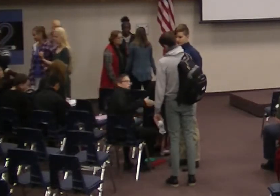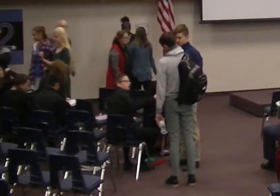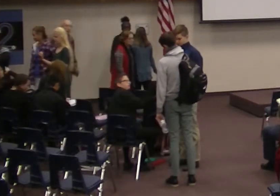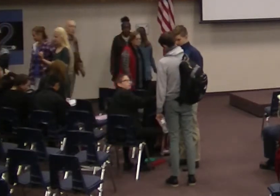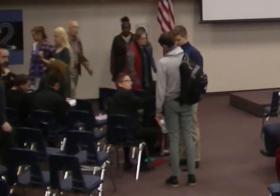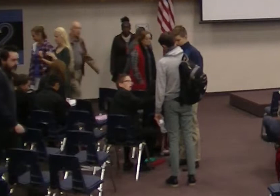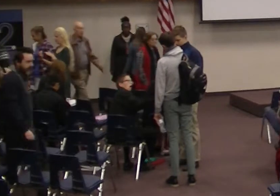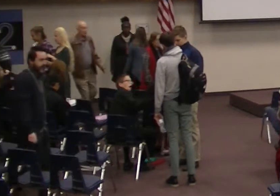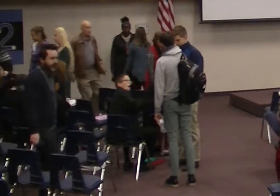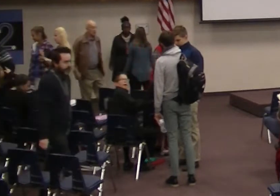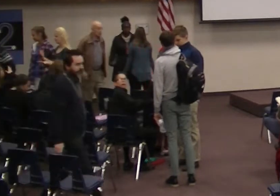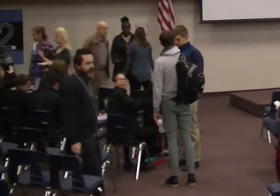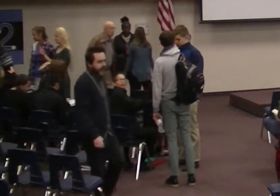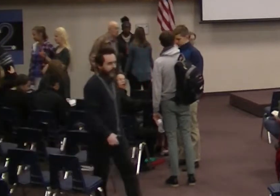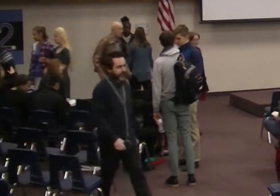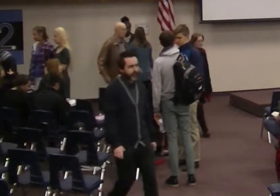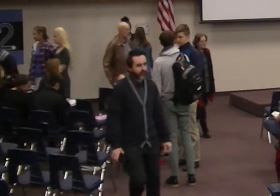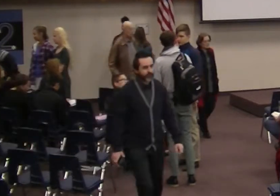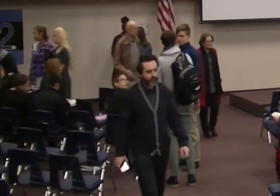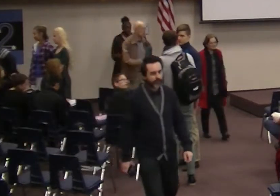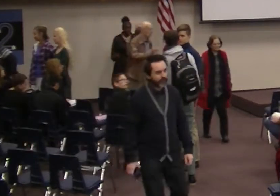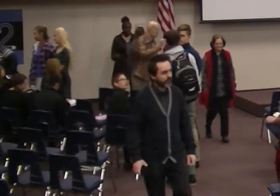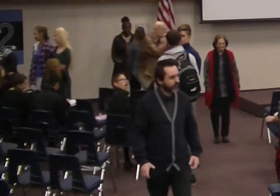Friday research. Correct.